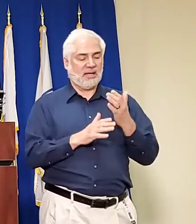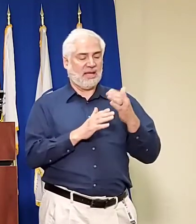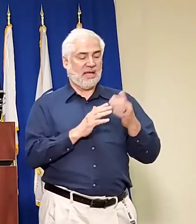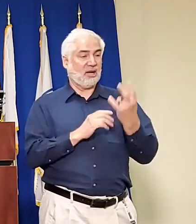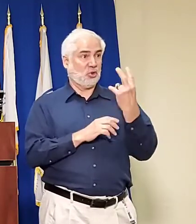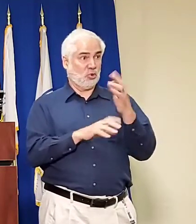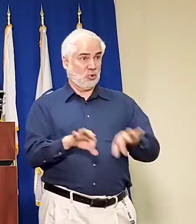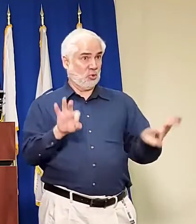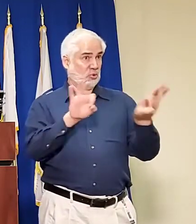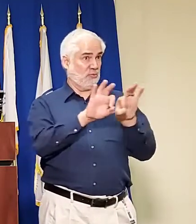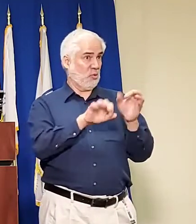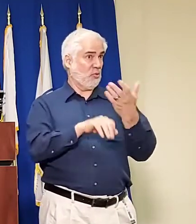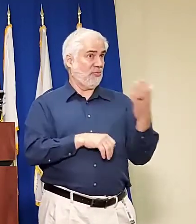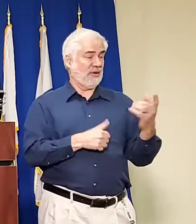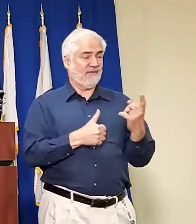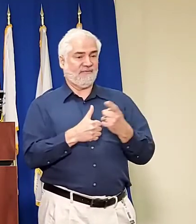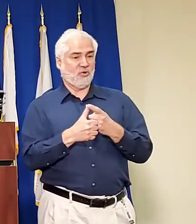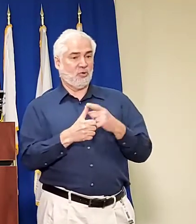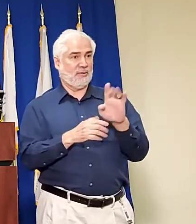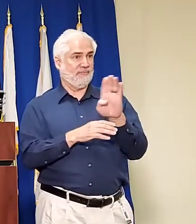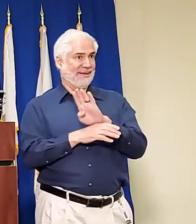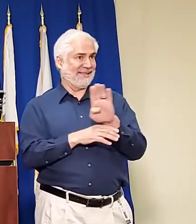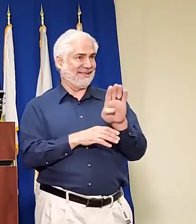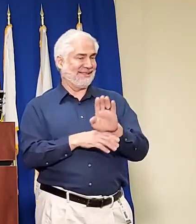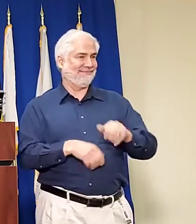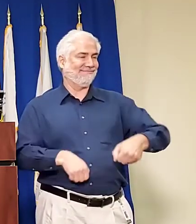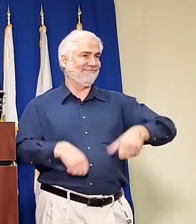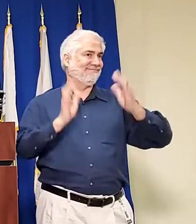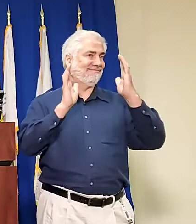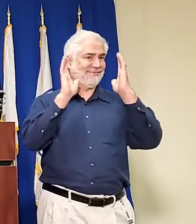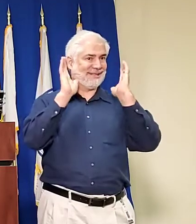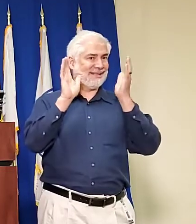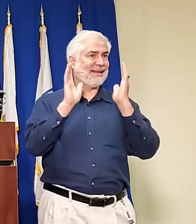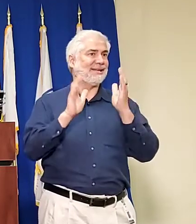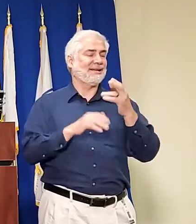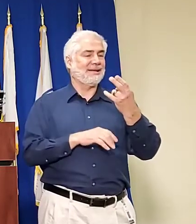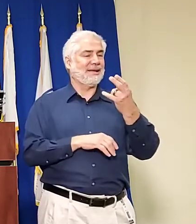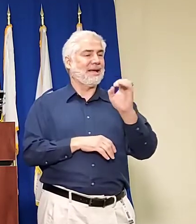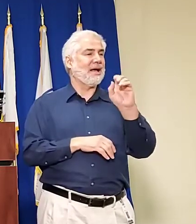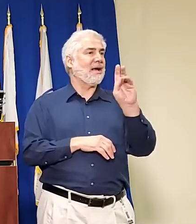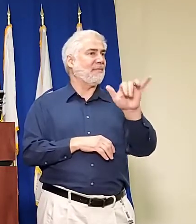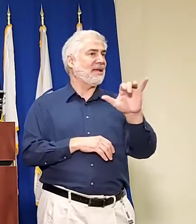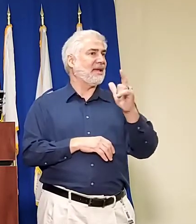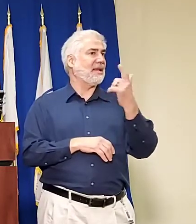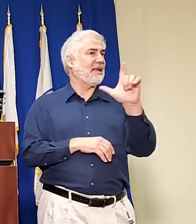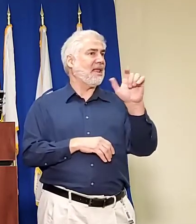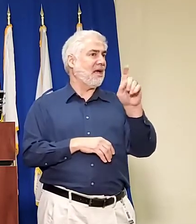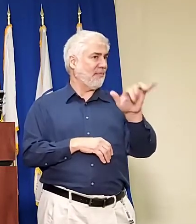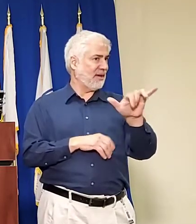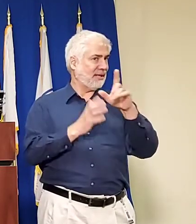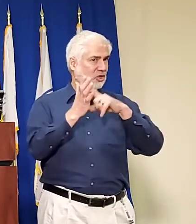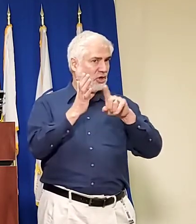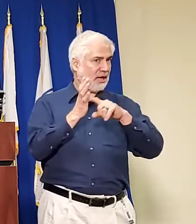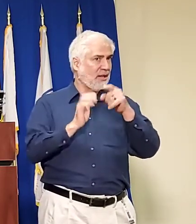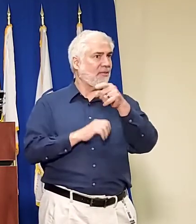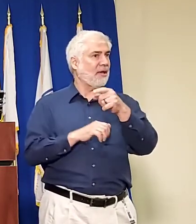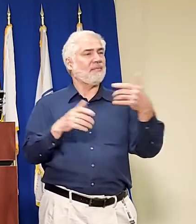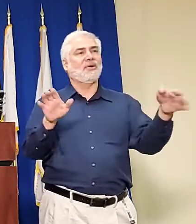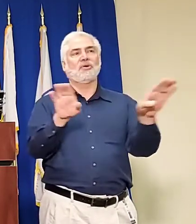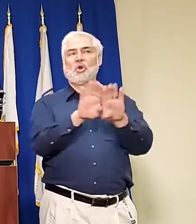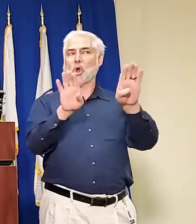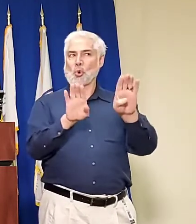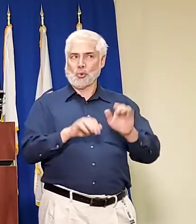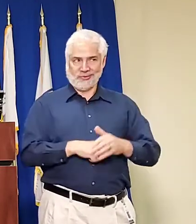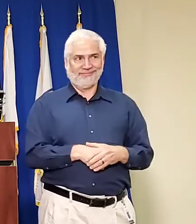key things. One, business has been brought to our attention repeatedly. That's Hobby Lobby. So if anyone's checked on Hobby Lobby, they are